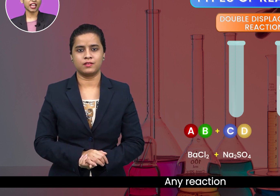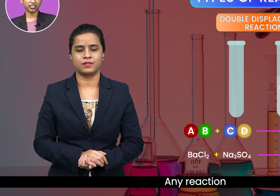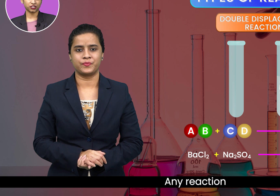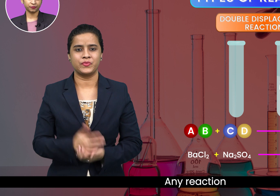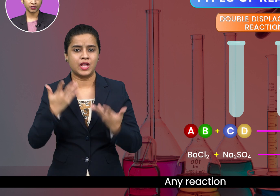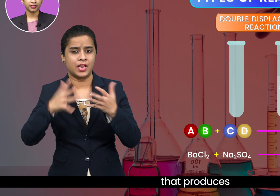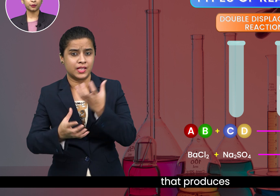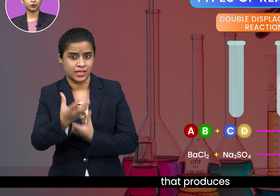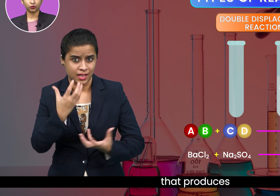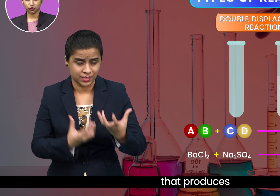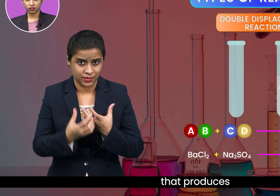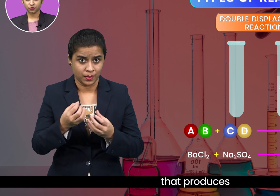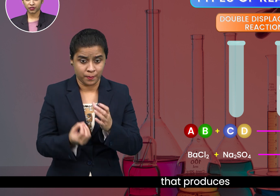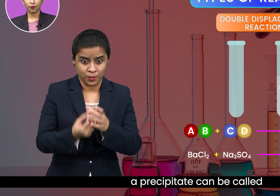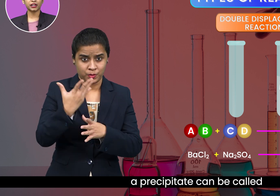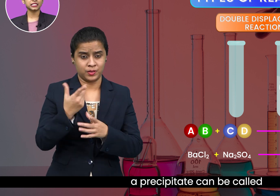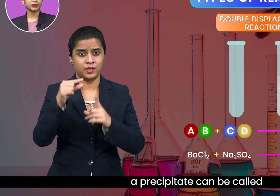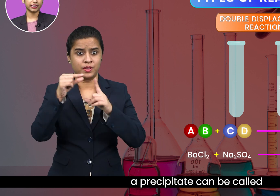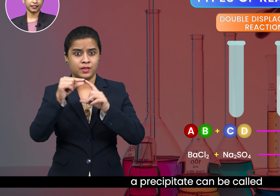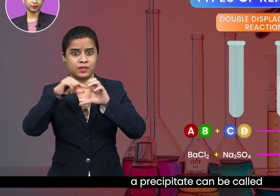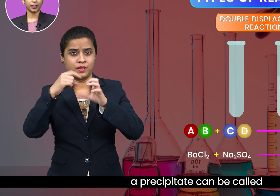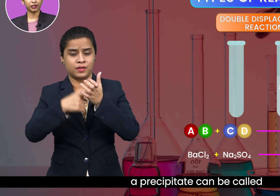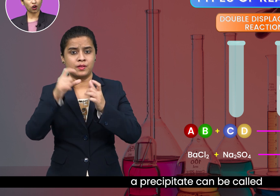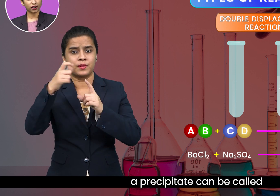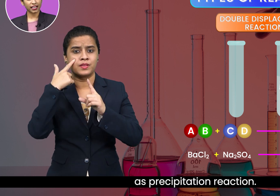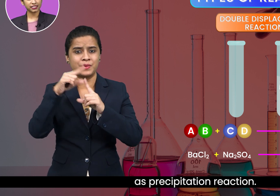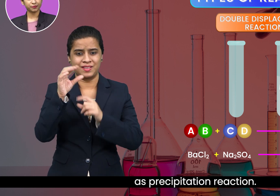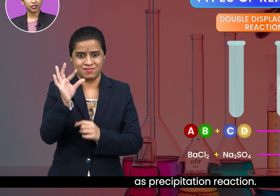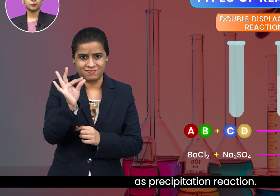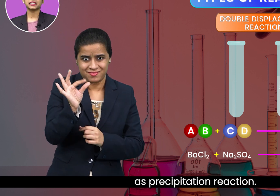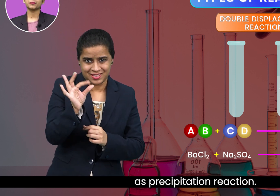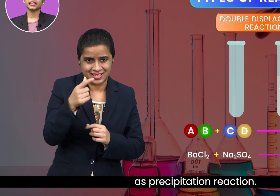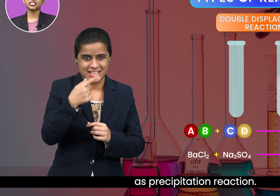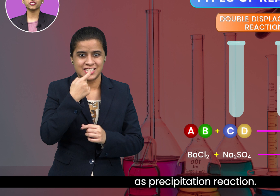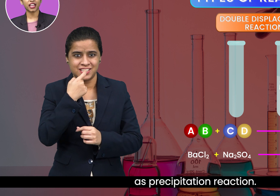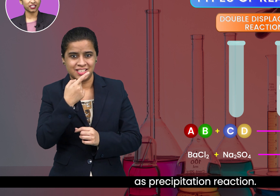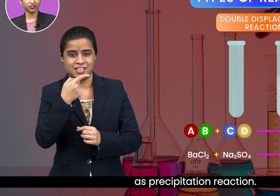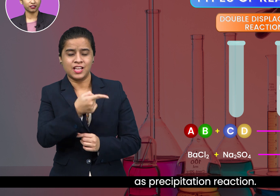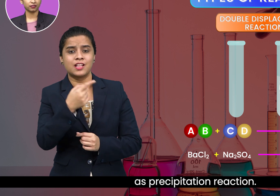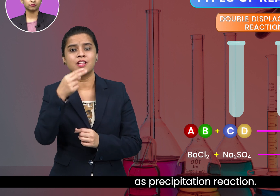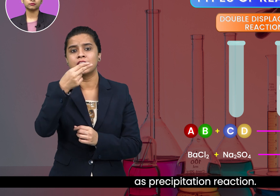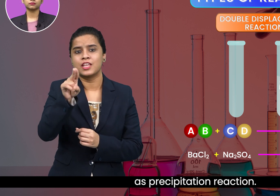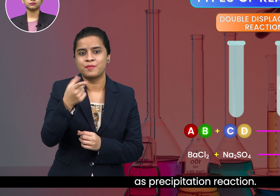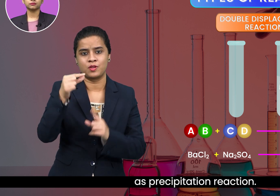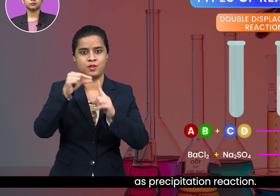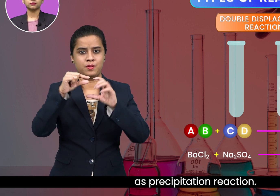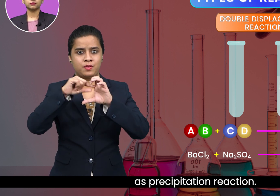Any reaction that produces a precipitate can be called as precipitation reaction.